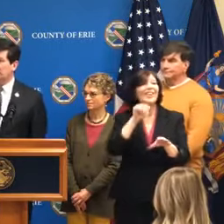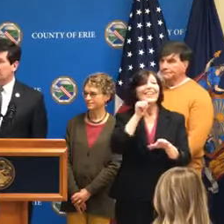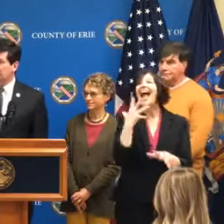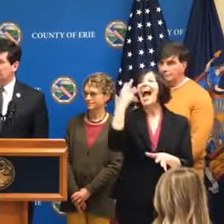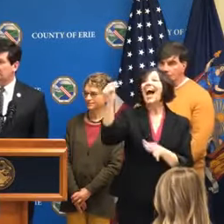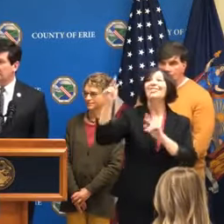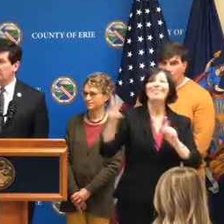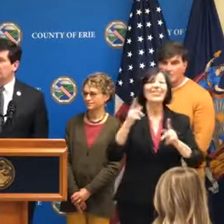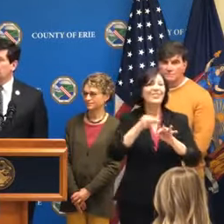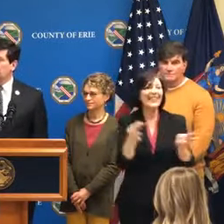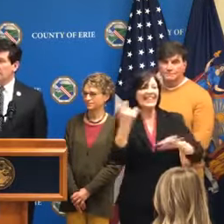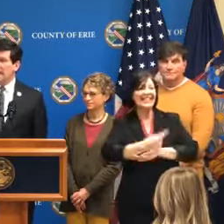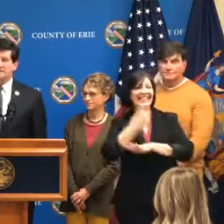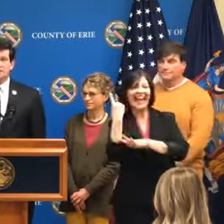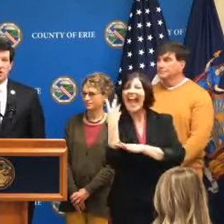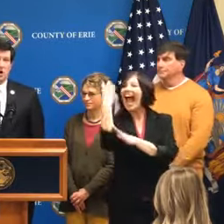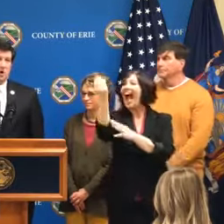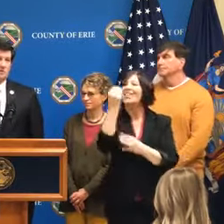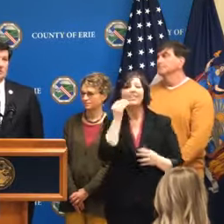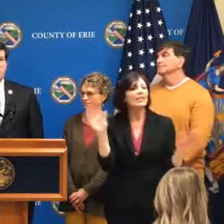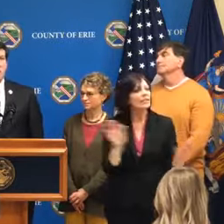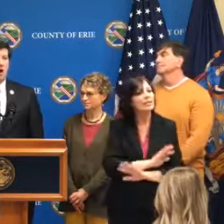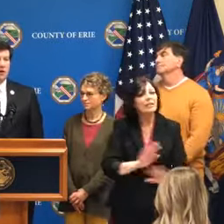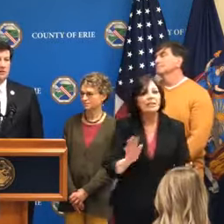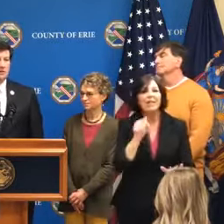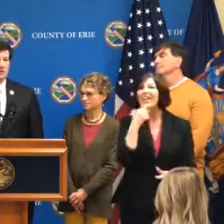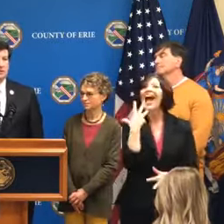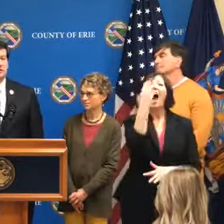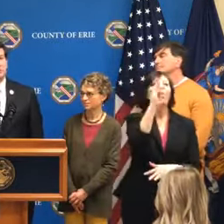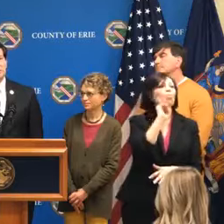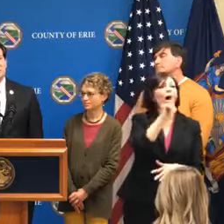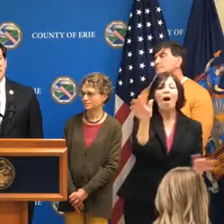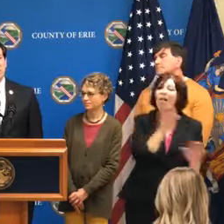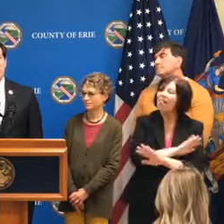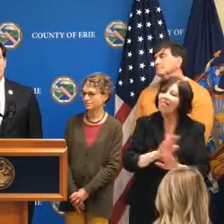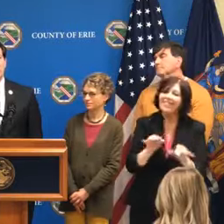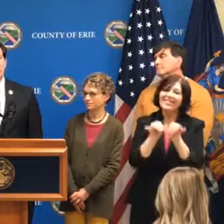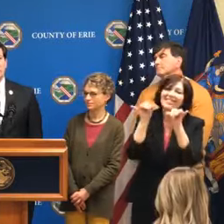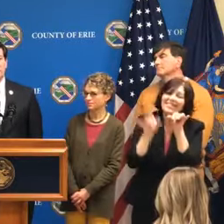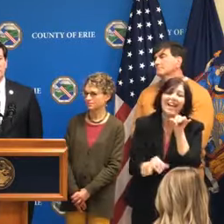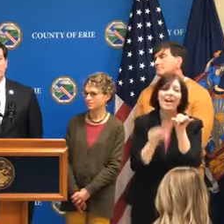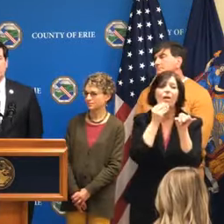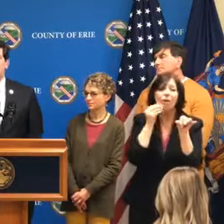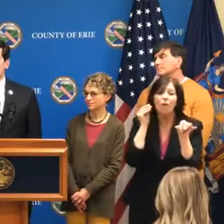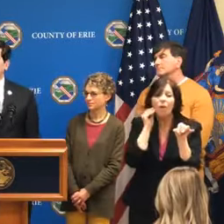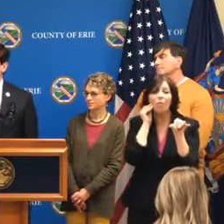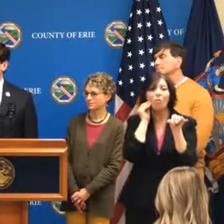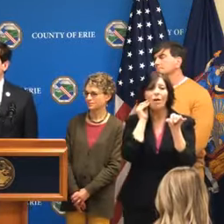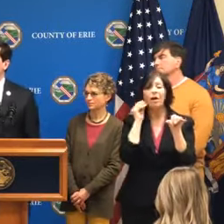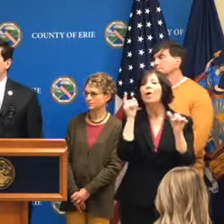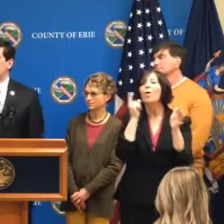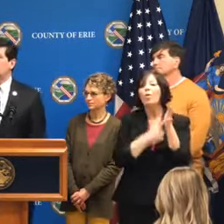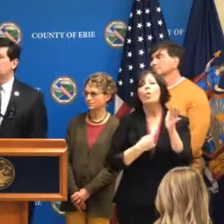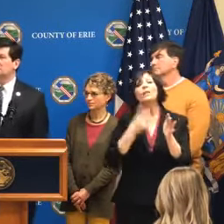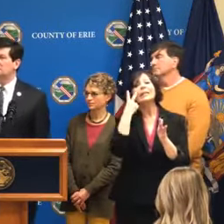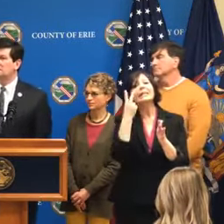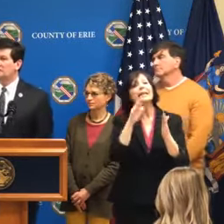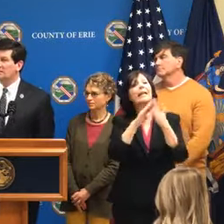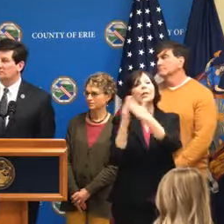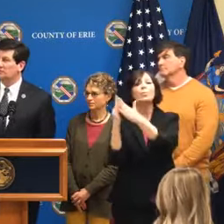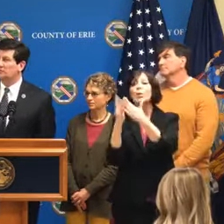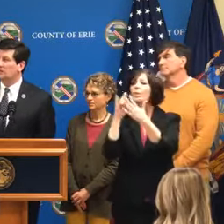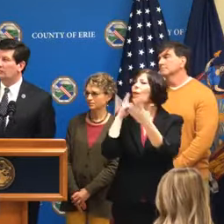your kids. You are not to go to the mall. You are to stay home. What we're seeing in some of the communities that